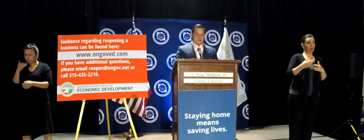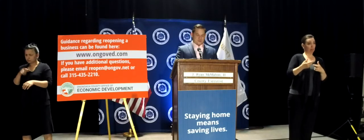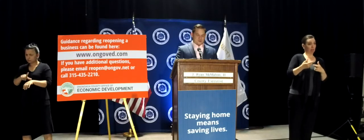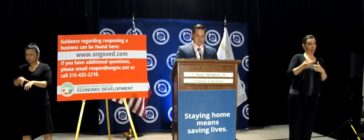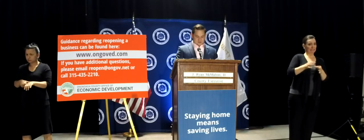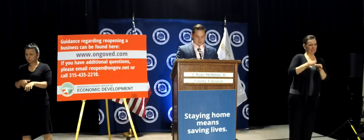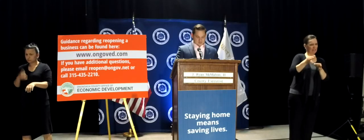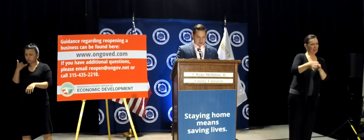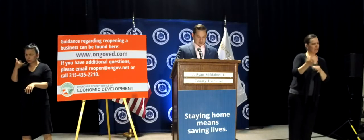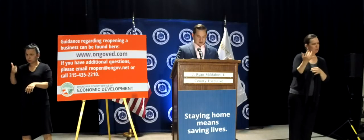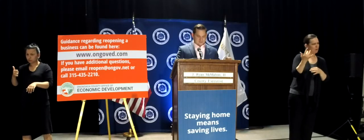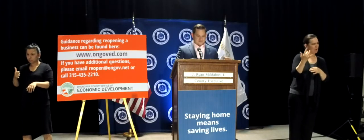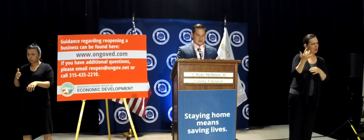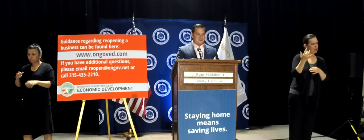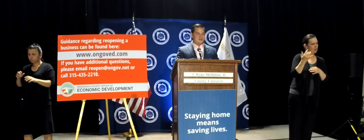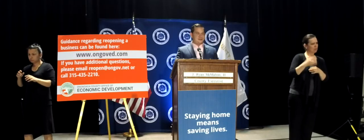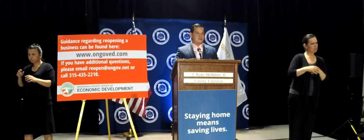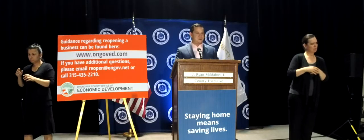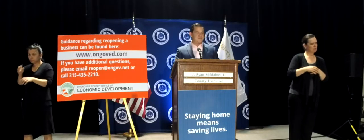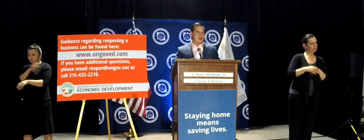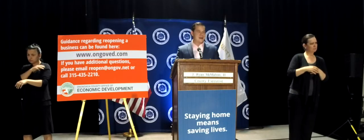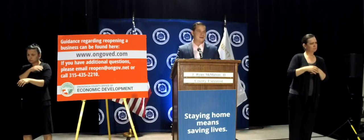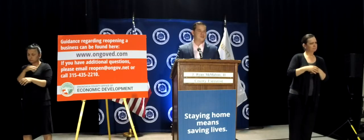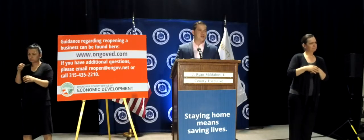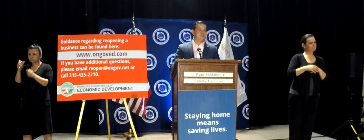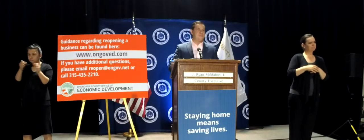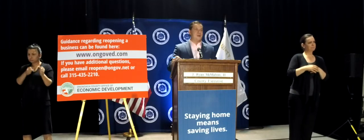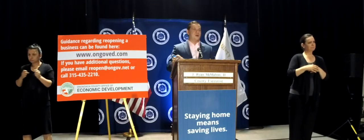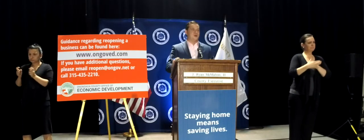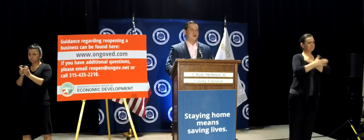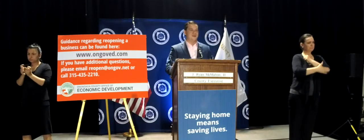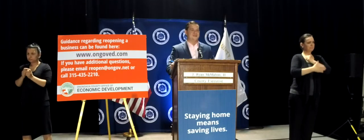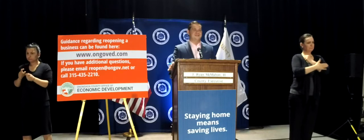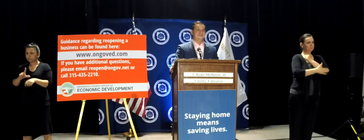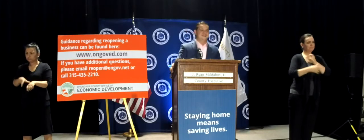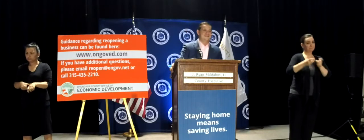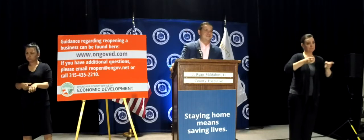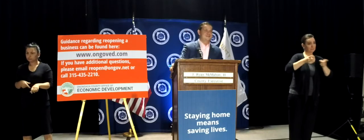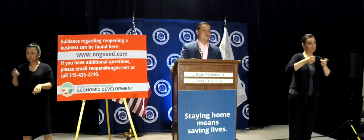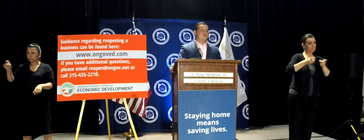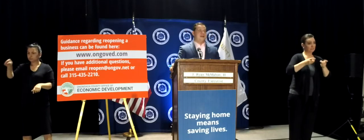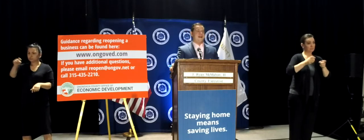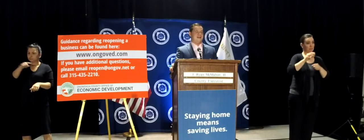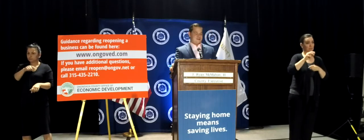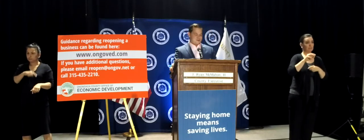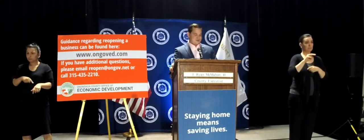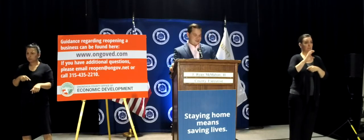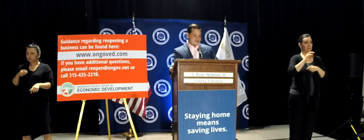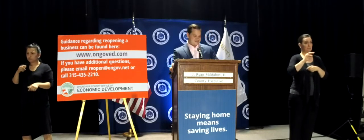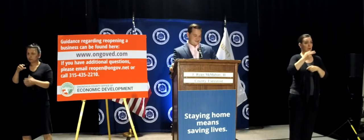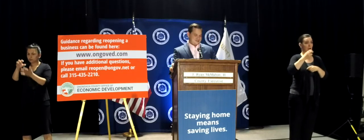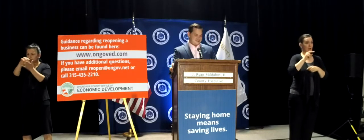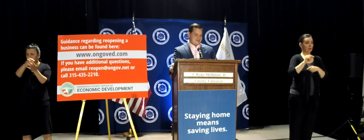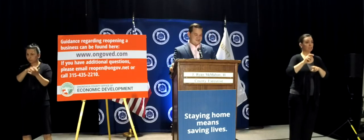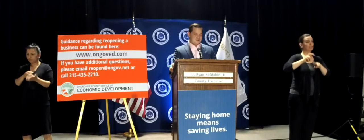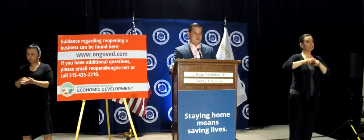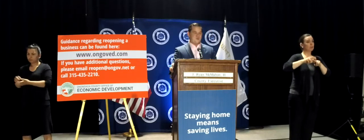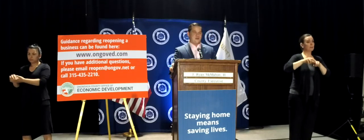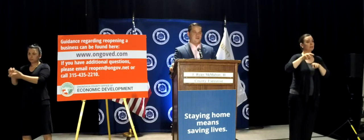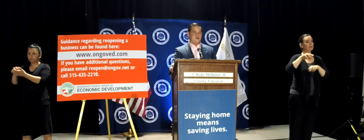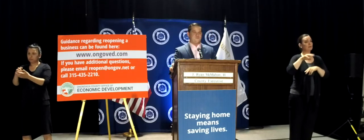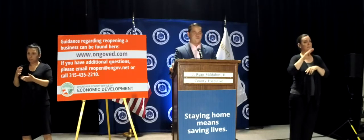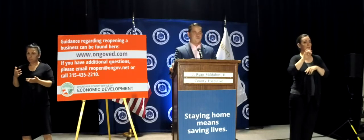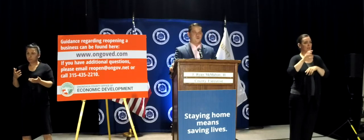because you have County Executive McMahon, Chairman Becker, Chairman Hyder,